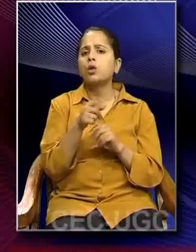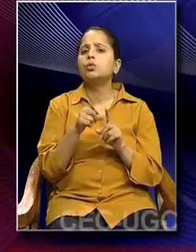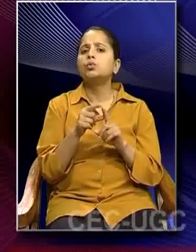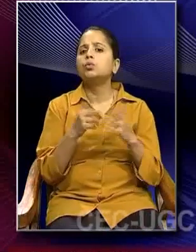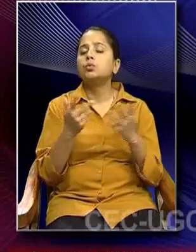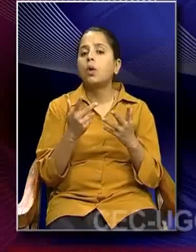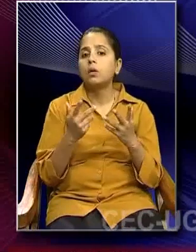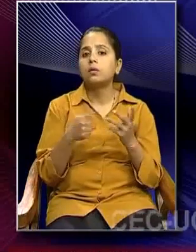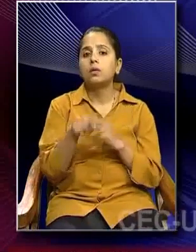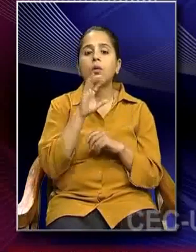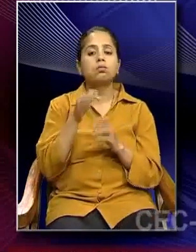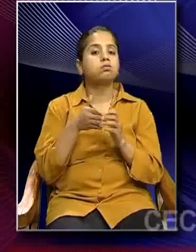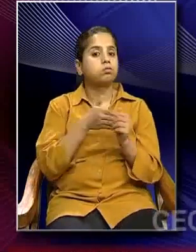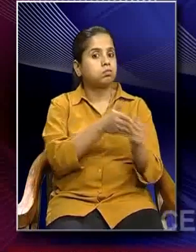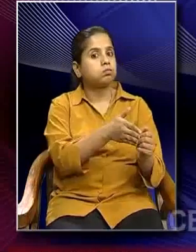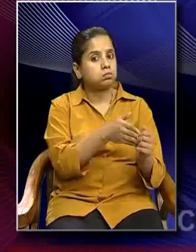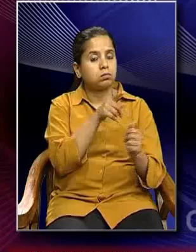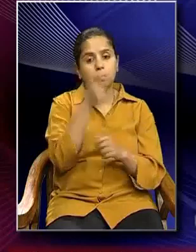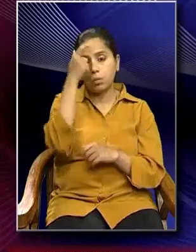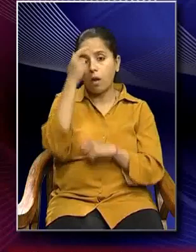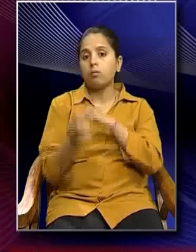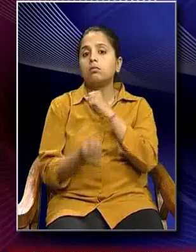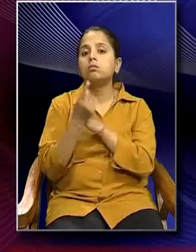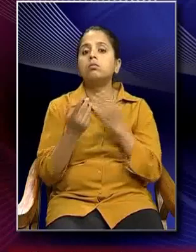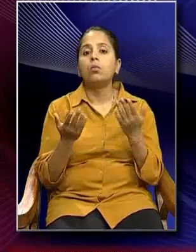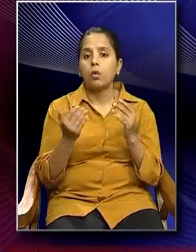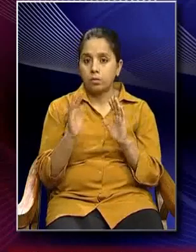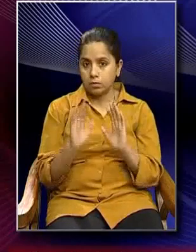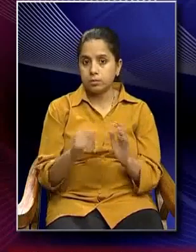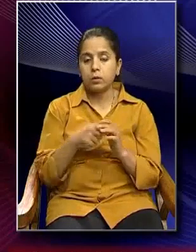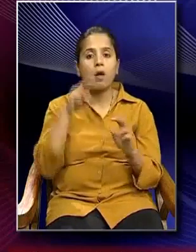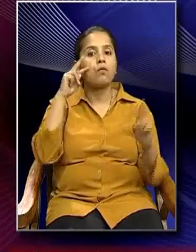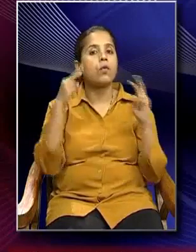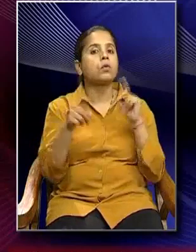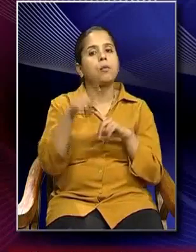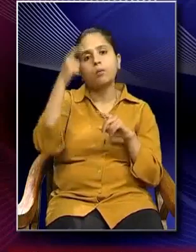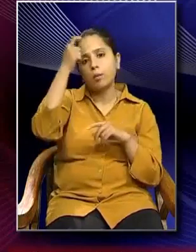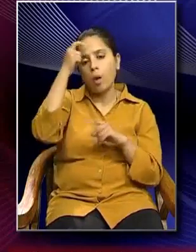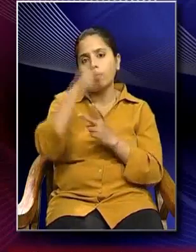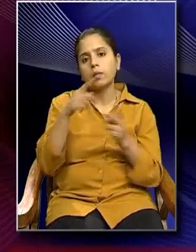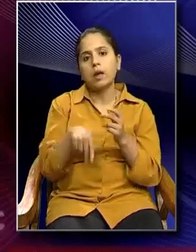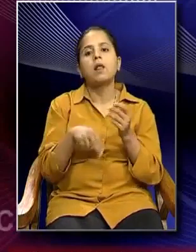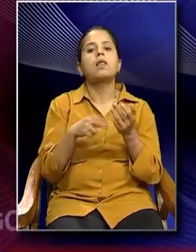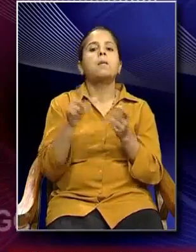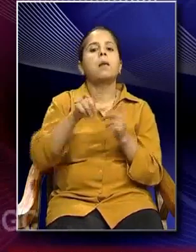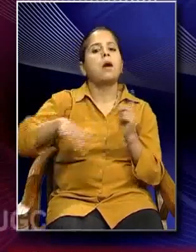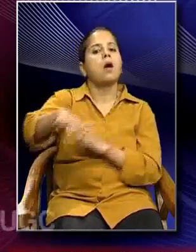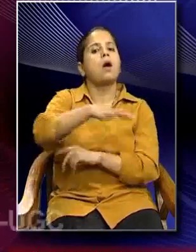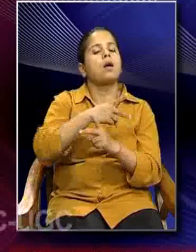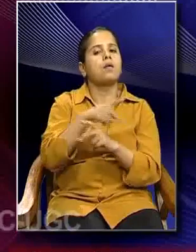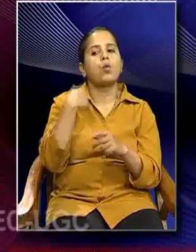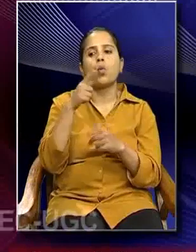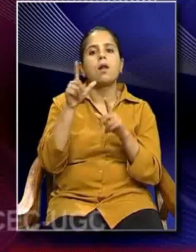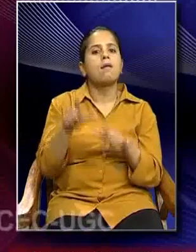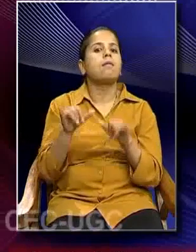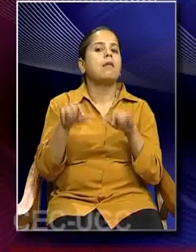will actually lead an issue wherein they will be viewed as a problem by the native population. So often